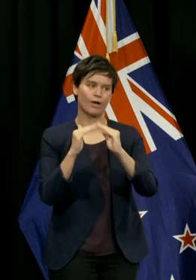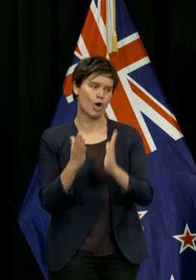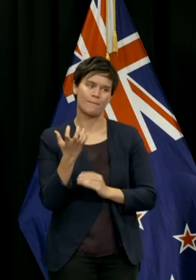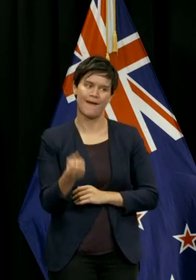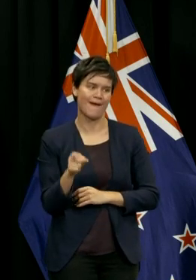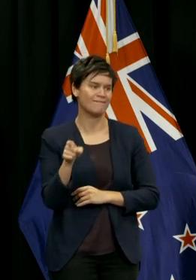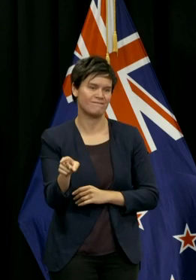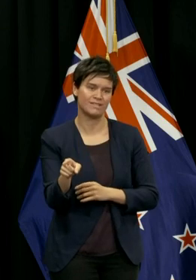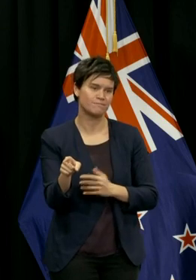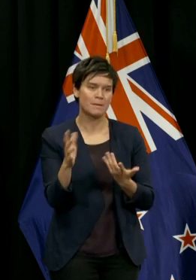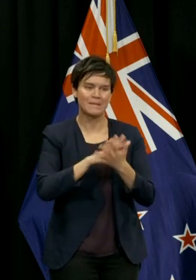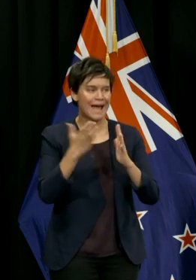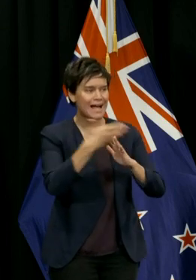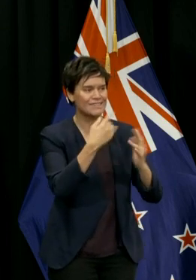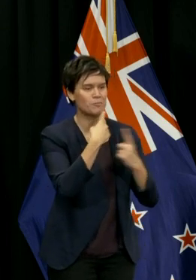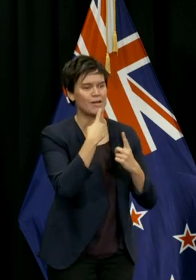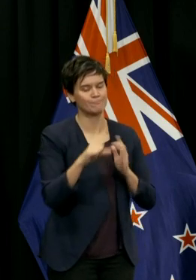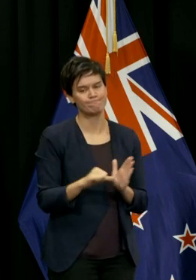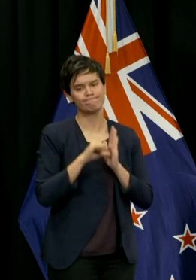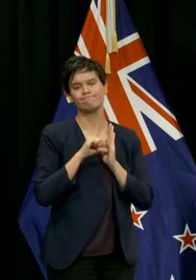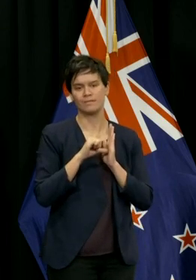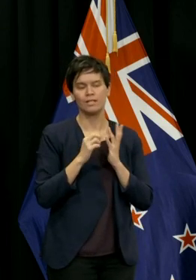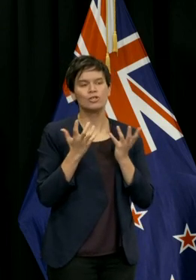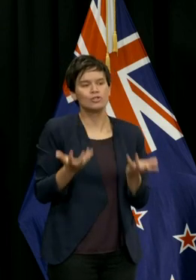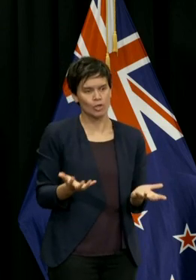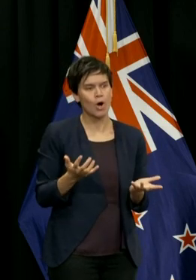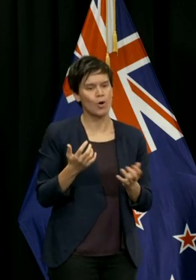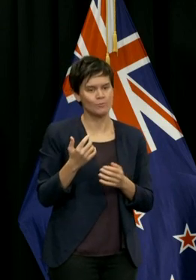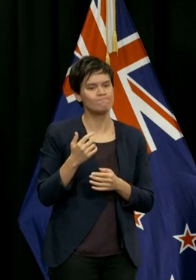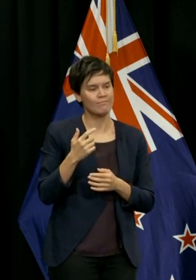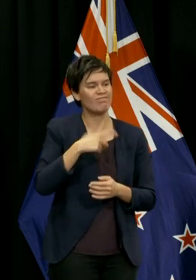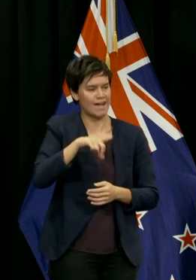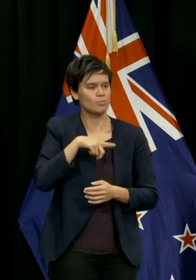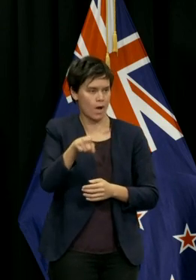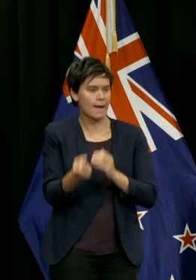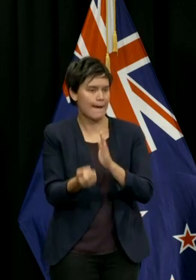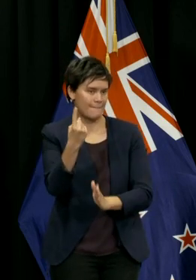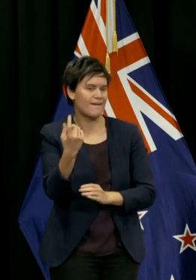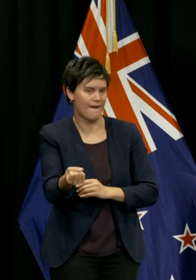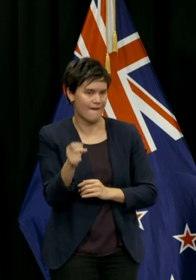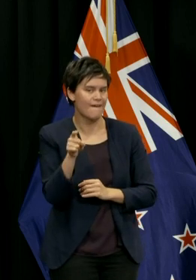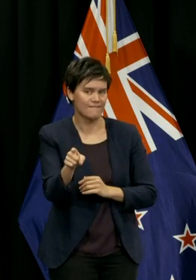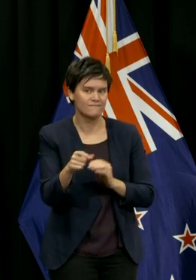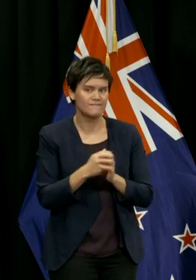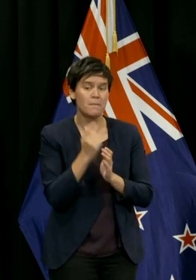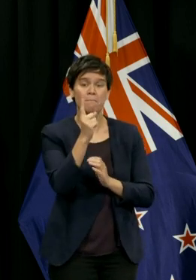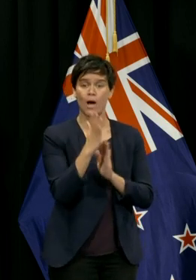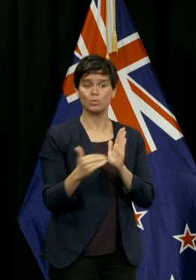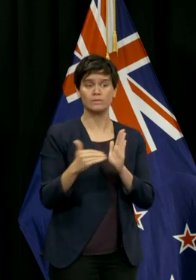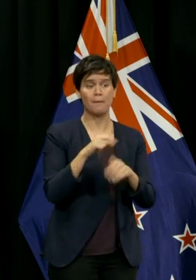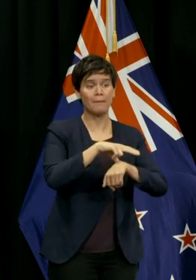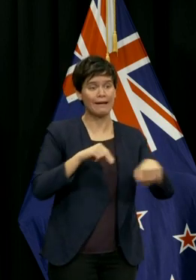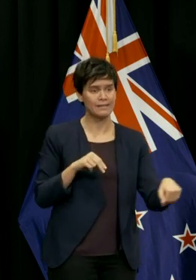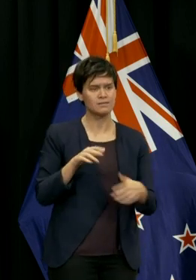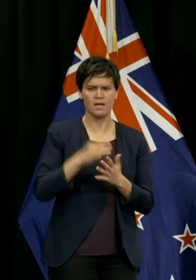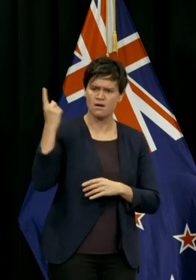weren't aware, given their circumstances. But I believe, as our New Zealand Police that they'll be treating